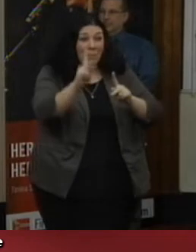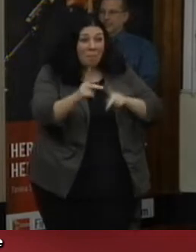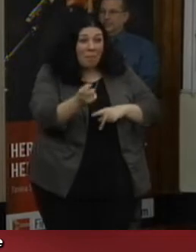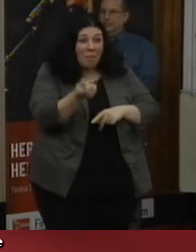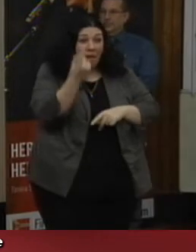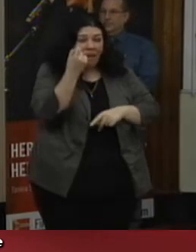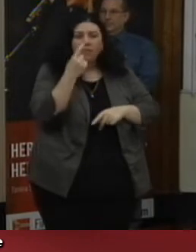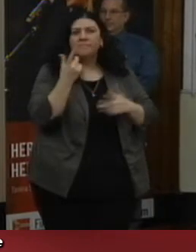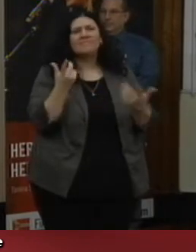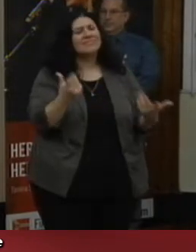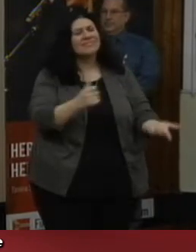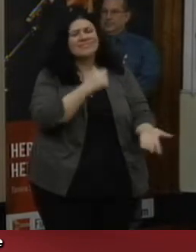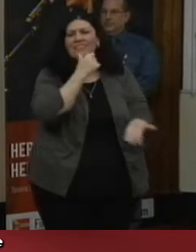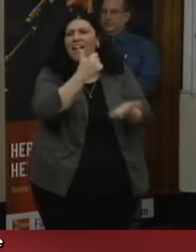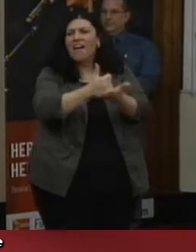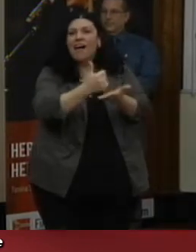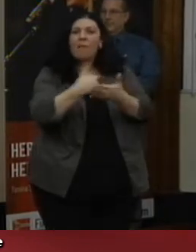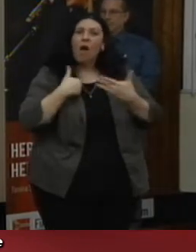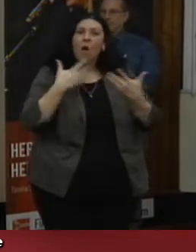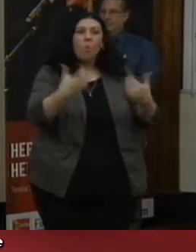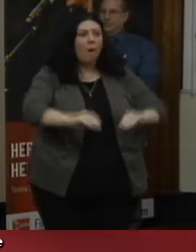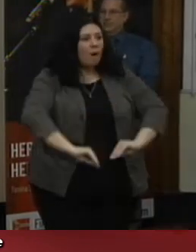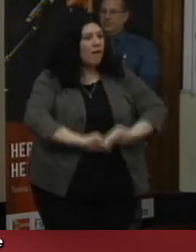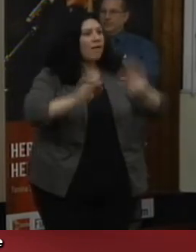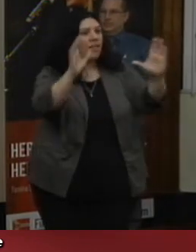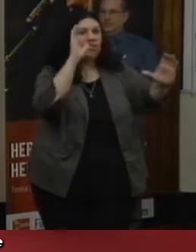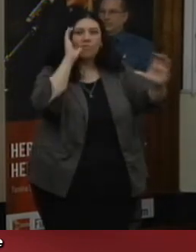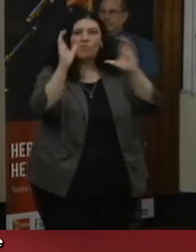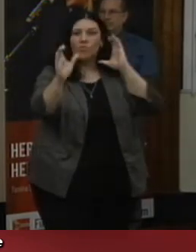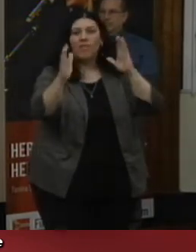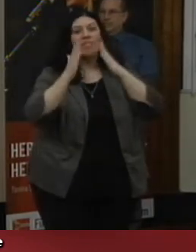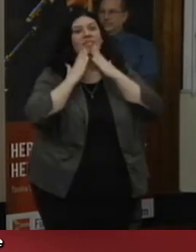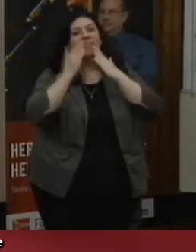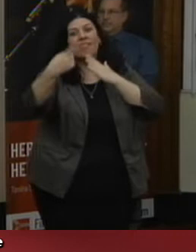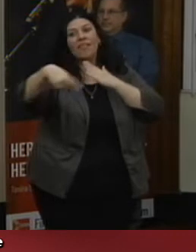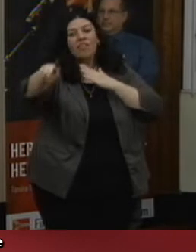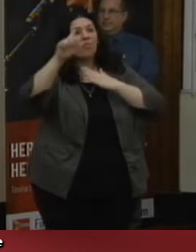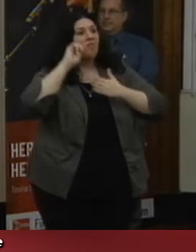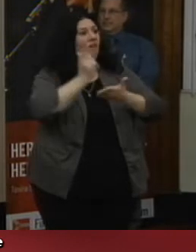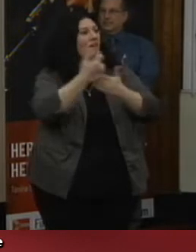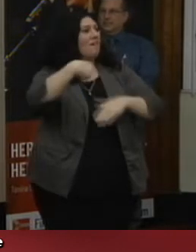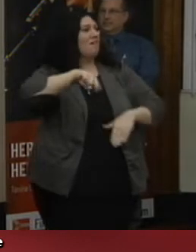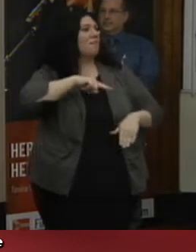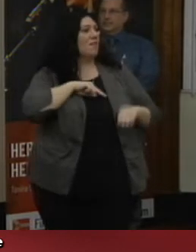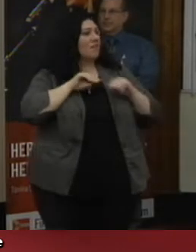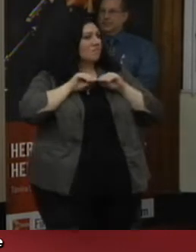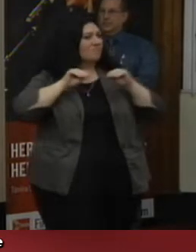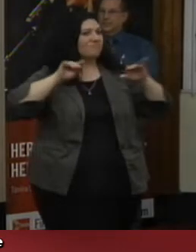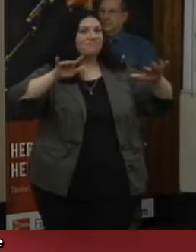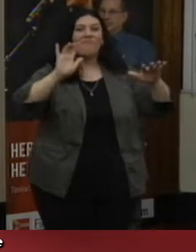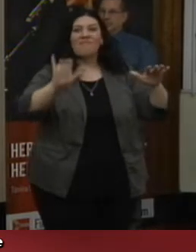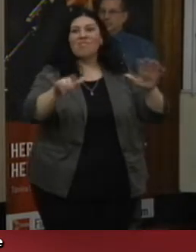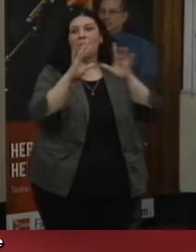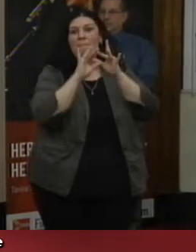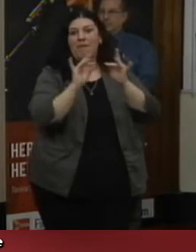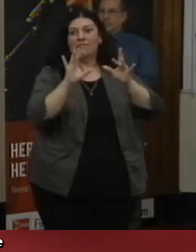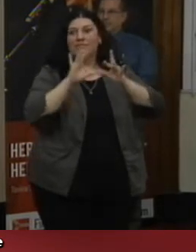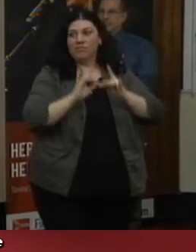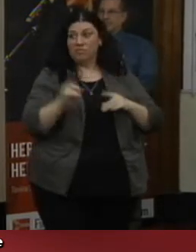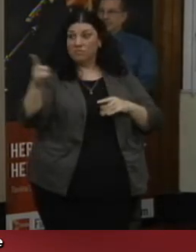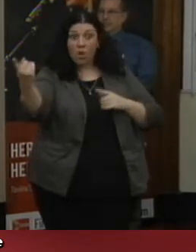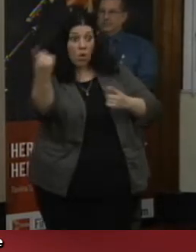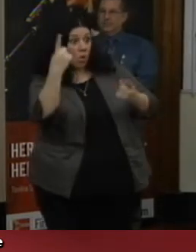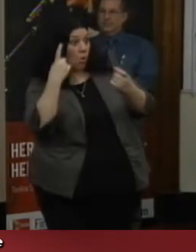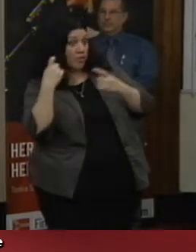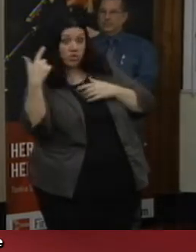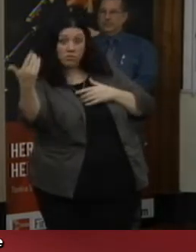we're trying to do here is communicate, and I appreciate you all being here to help us project that message. So, All right,